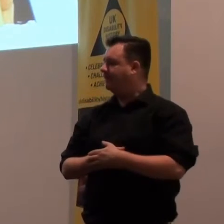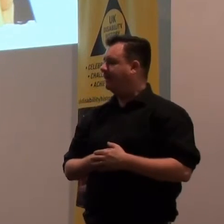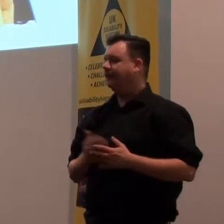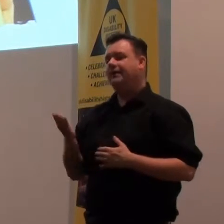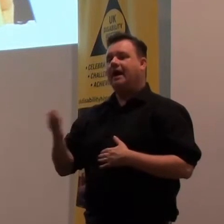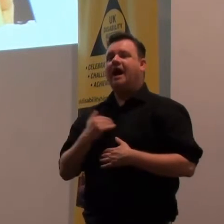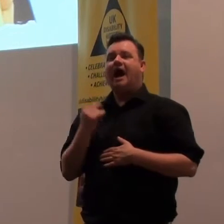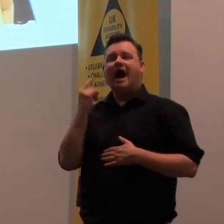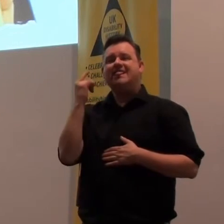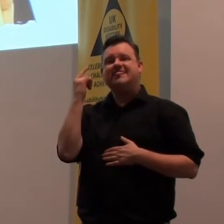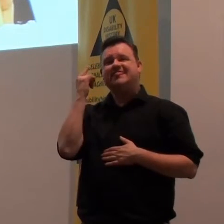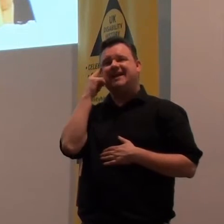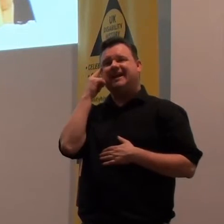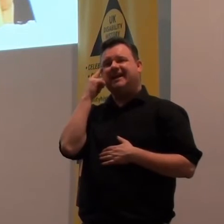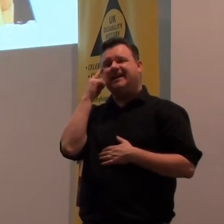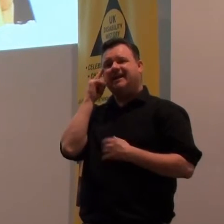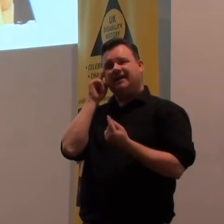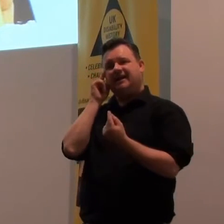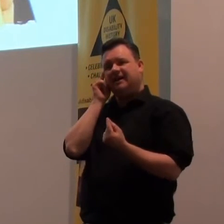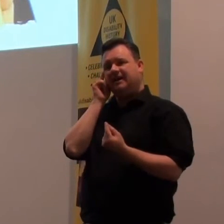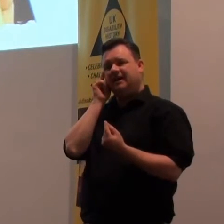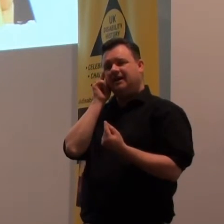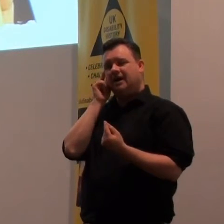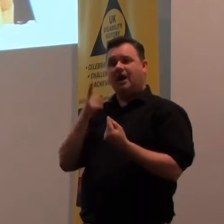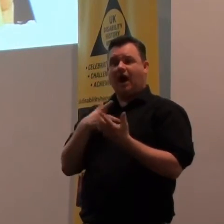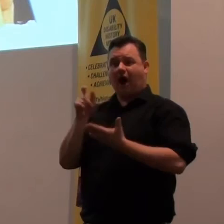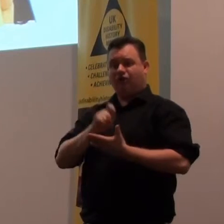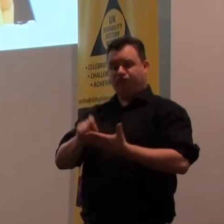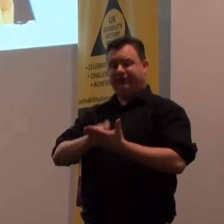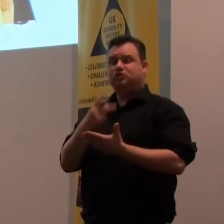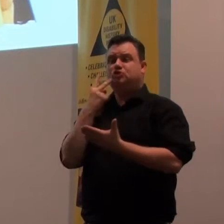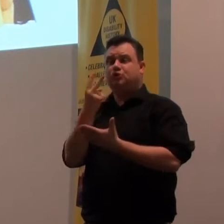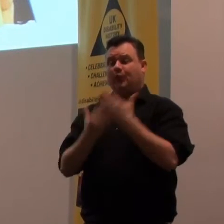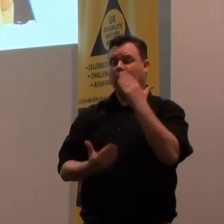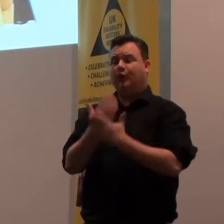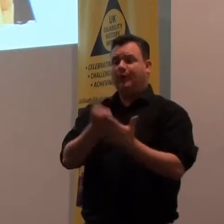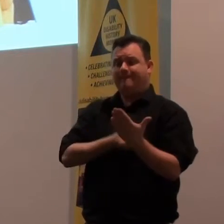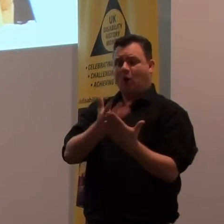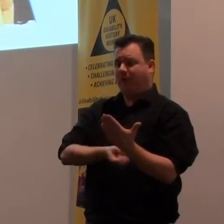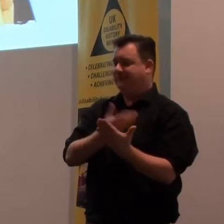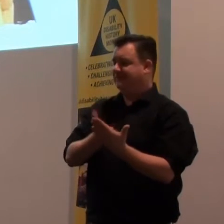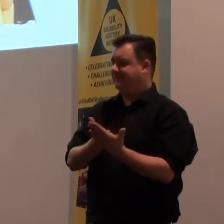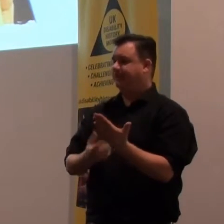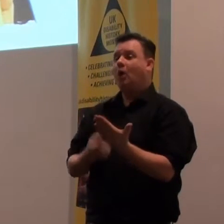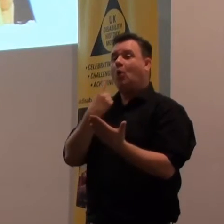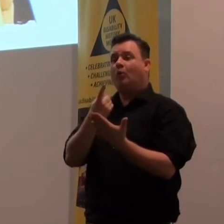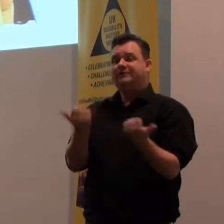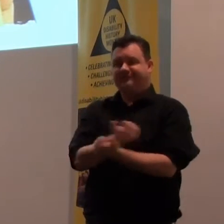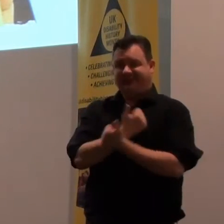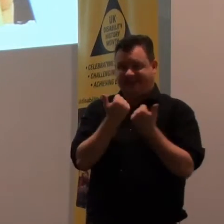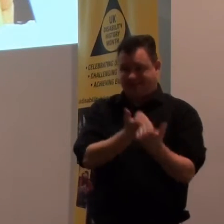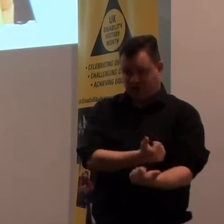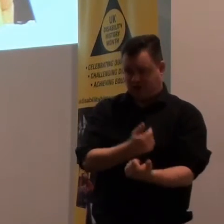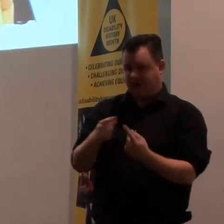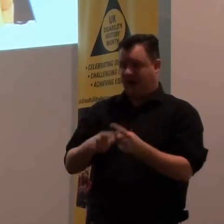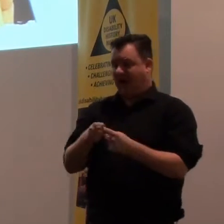I think it's this. I've written two new poems. One I finished, had it not been edited. I've